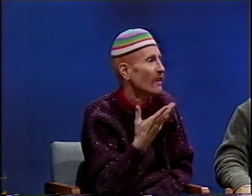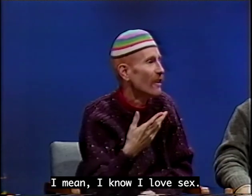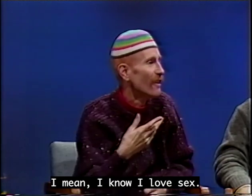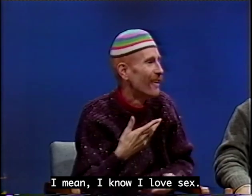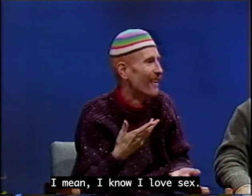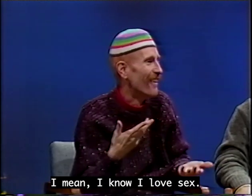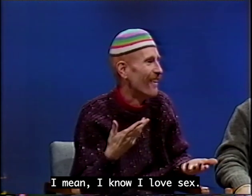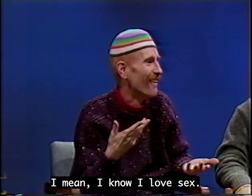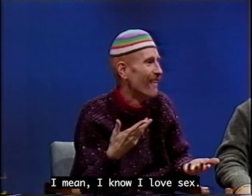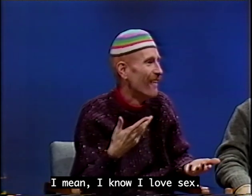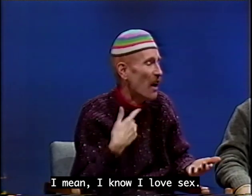I mean, I know I love sex.